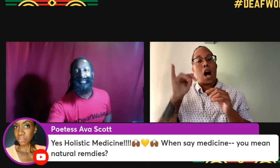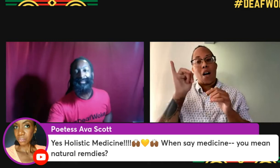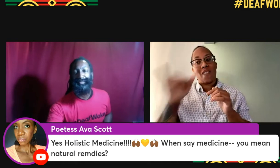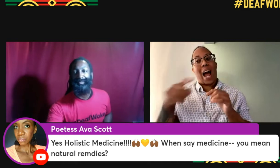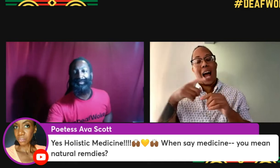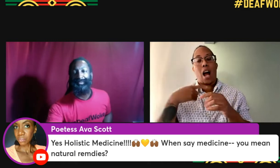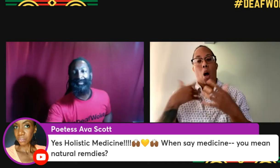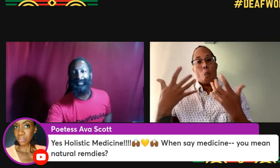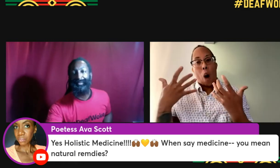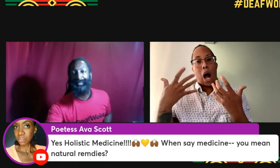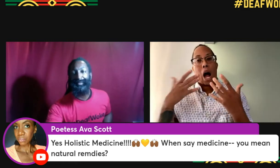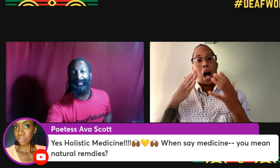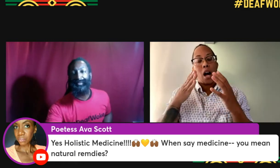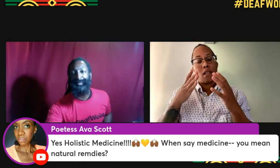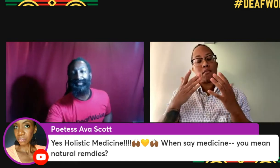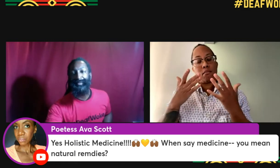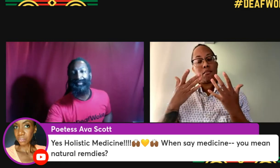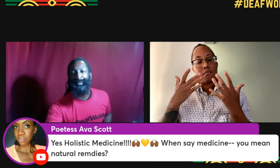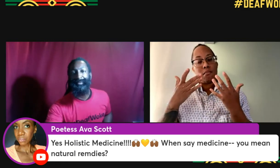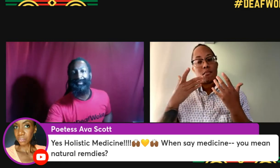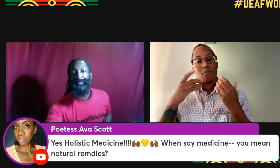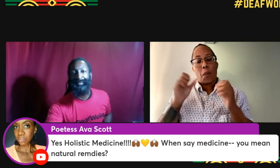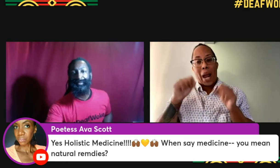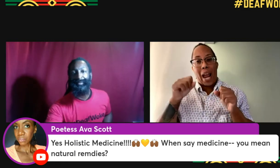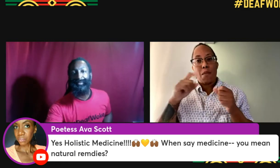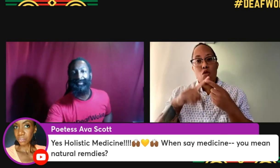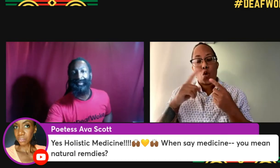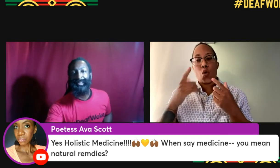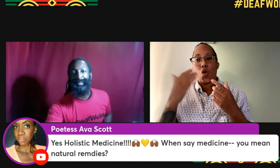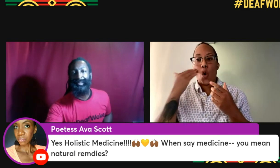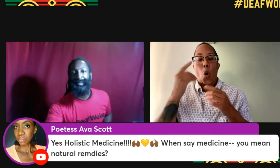well versed in teas yet, but, you know,